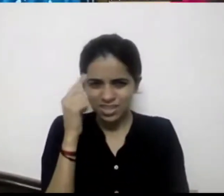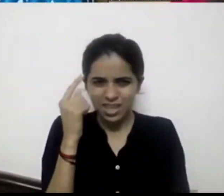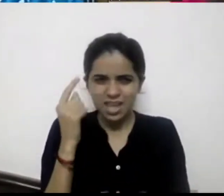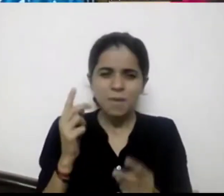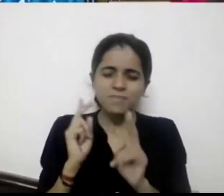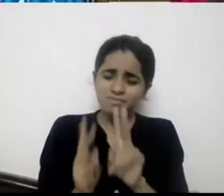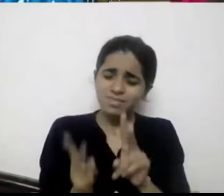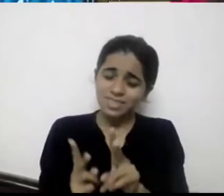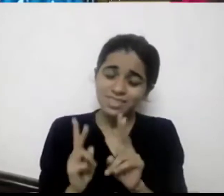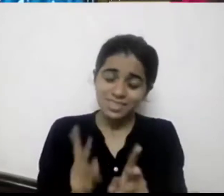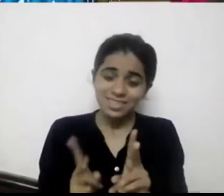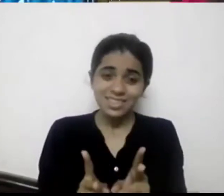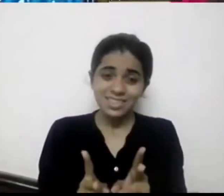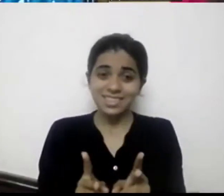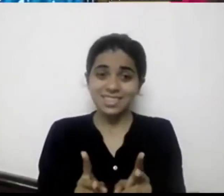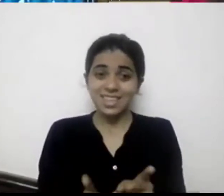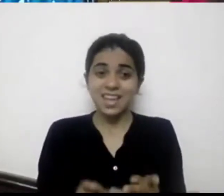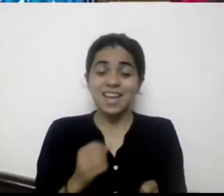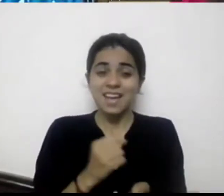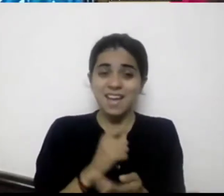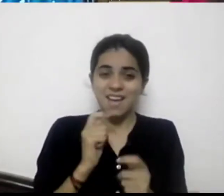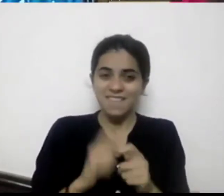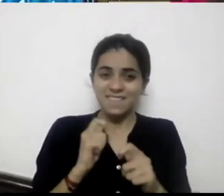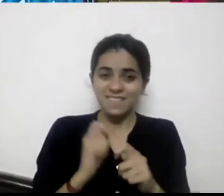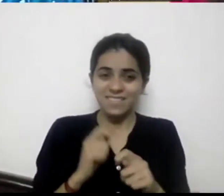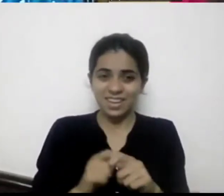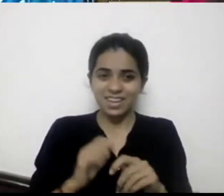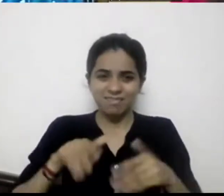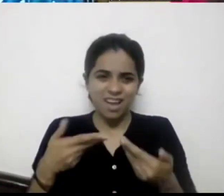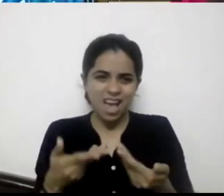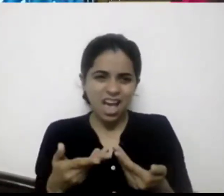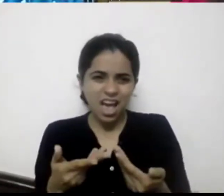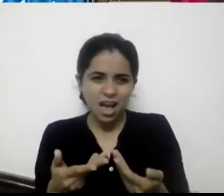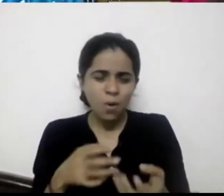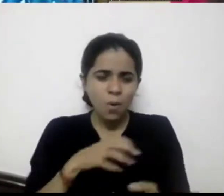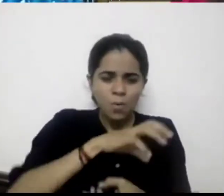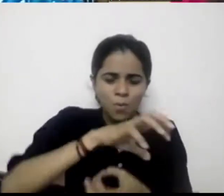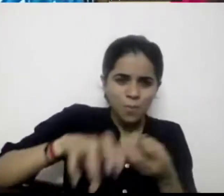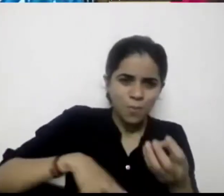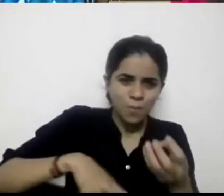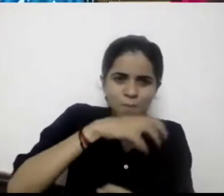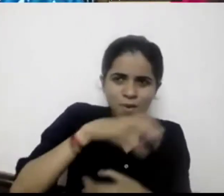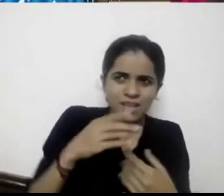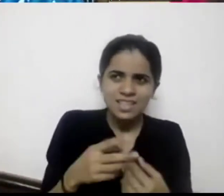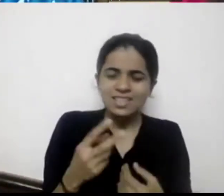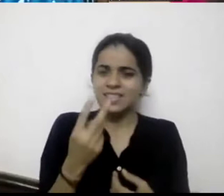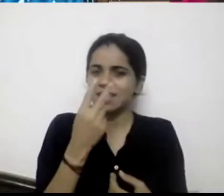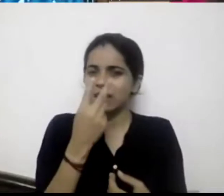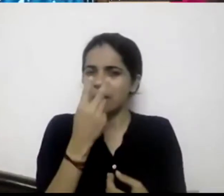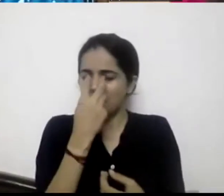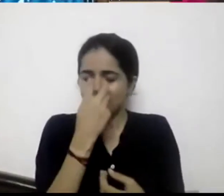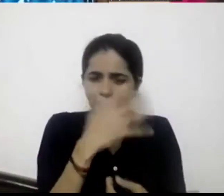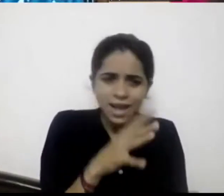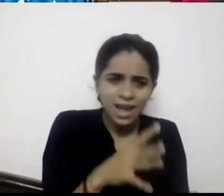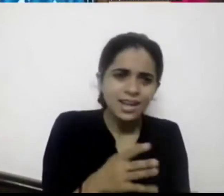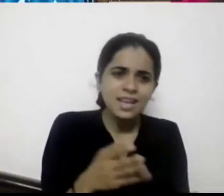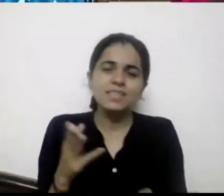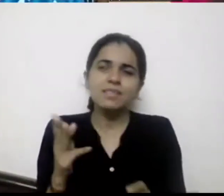still working on the issues of masculinity and blindness. But I think